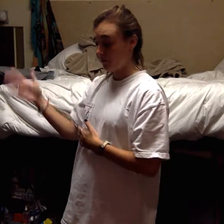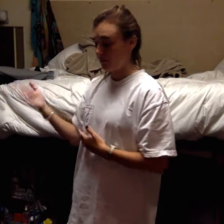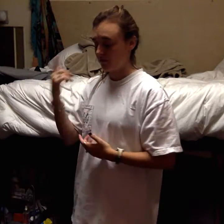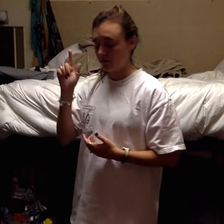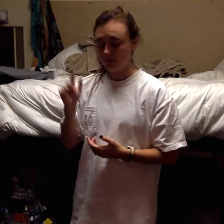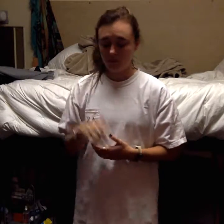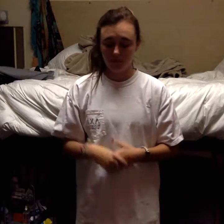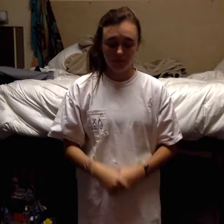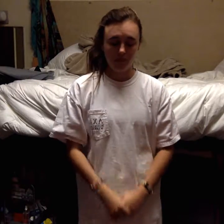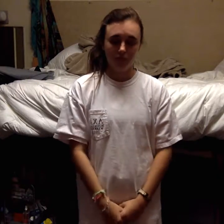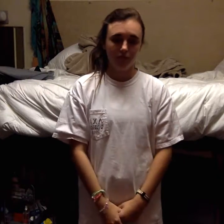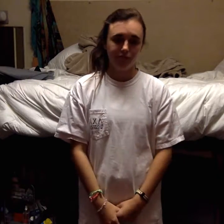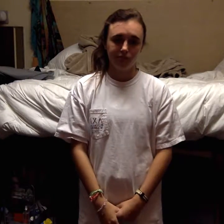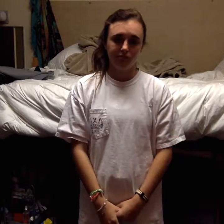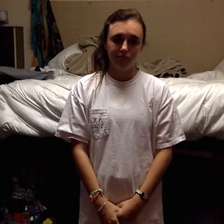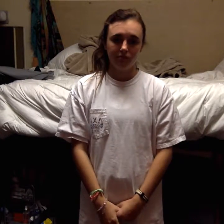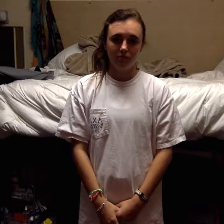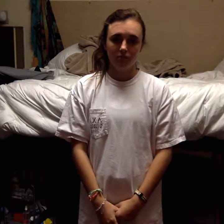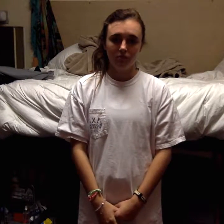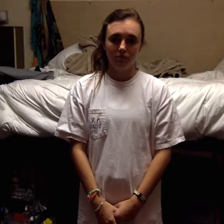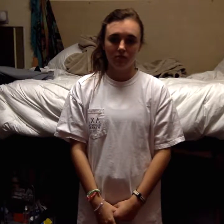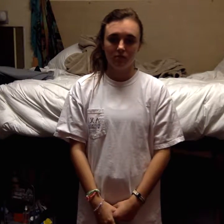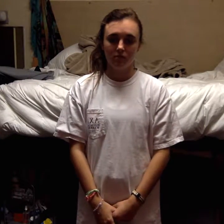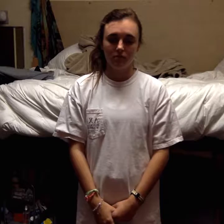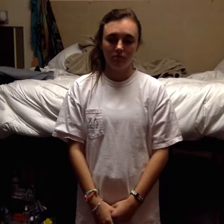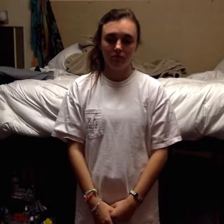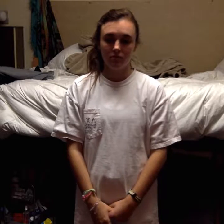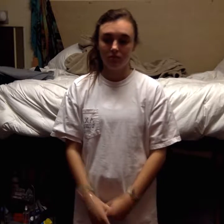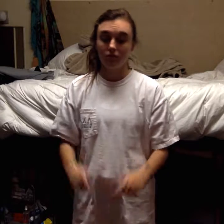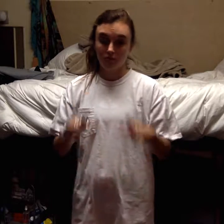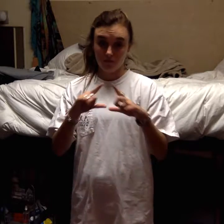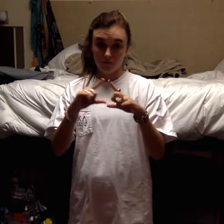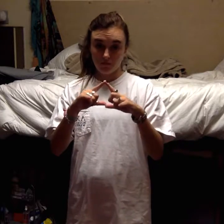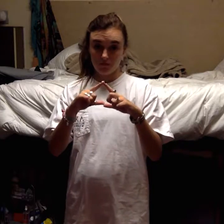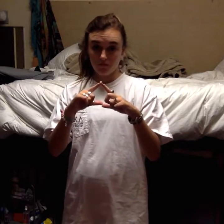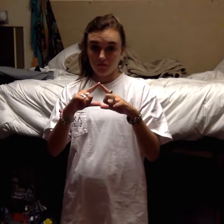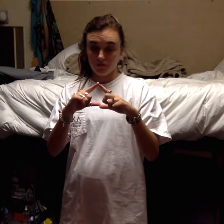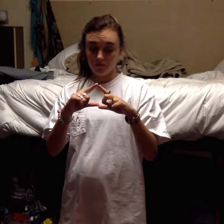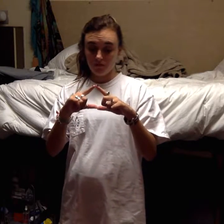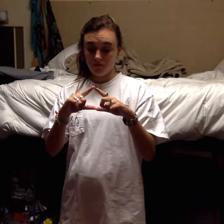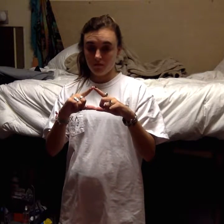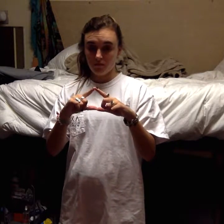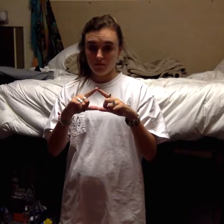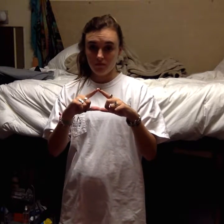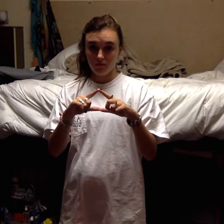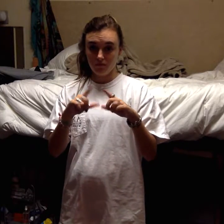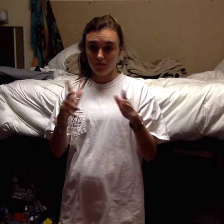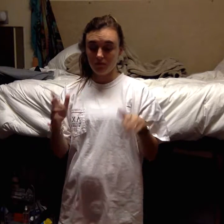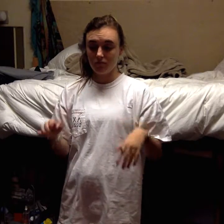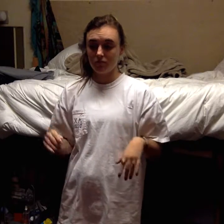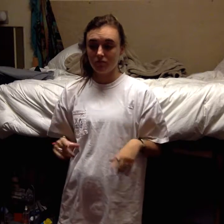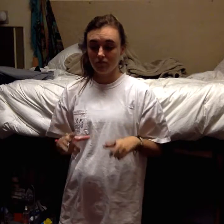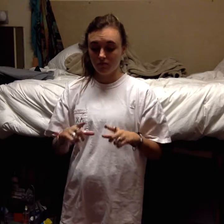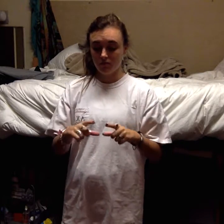cube. I want you to take your triangle, lay it down on the left side of your paper,